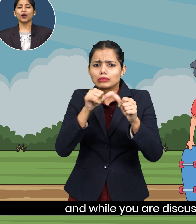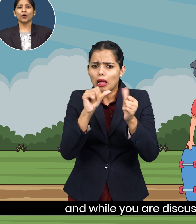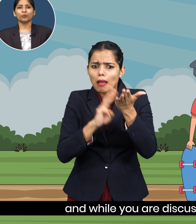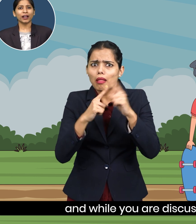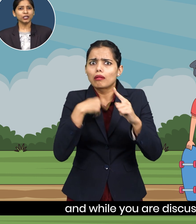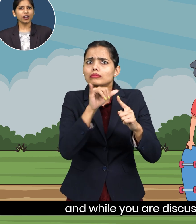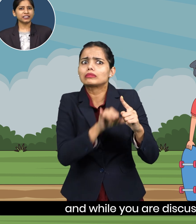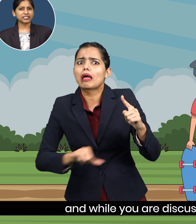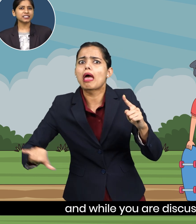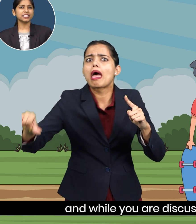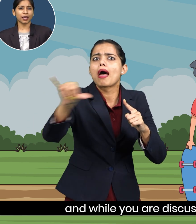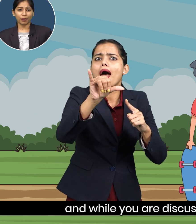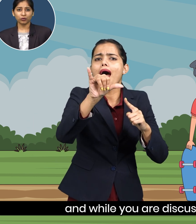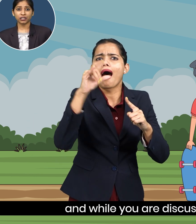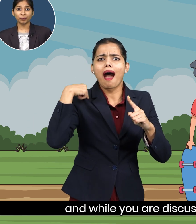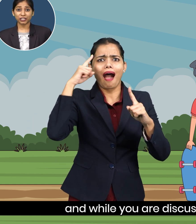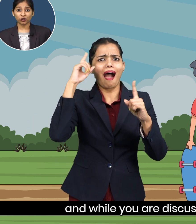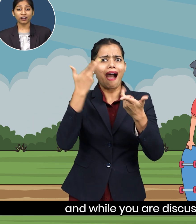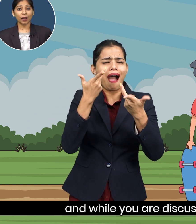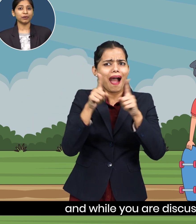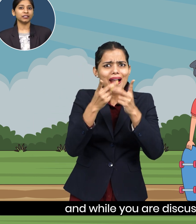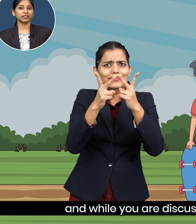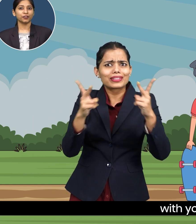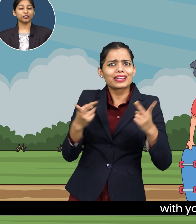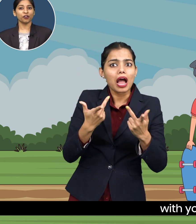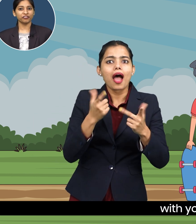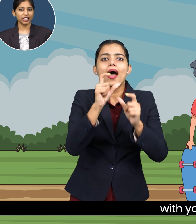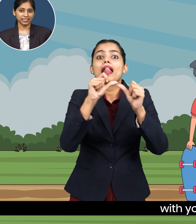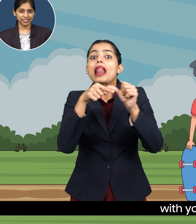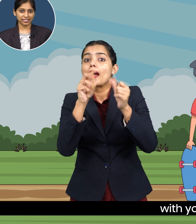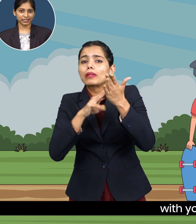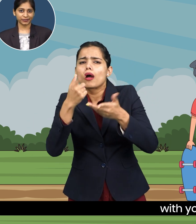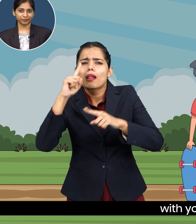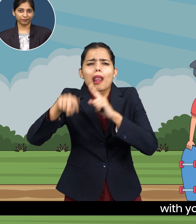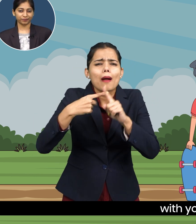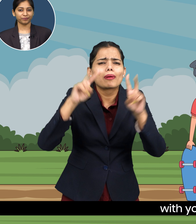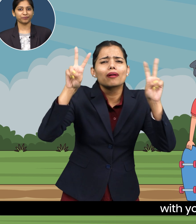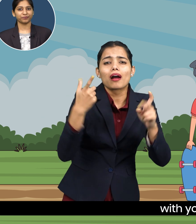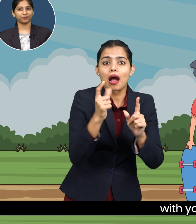And while you are discussing about a particular Amit with your friends,